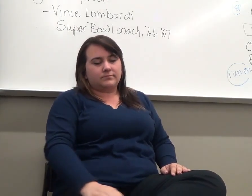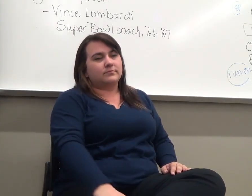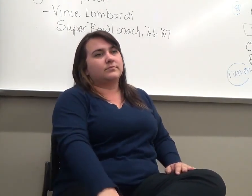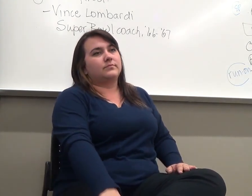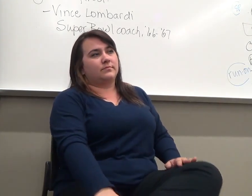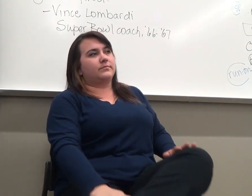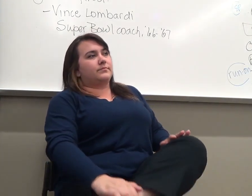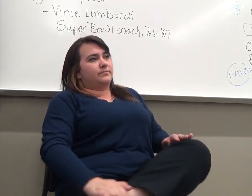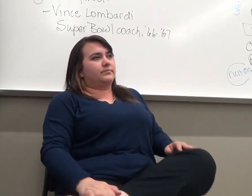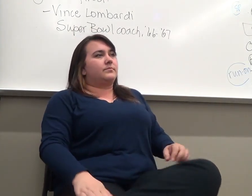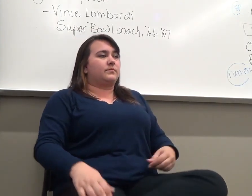perfectly good